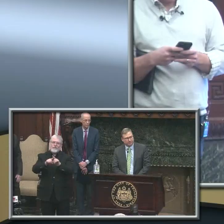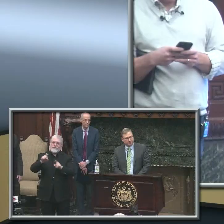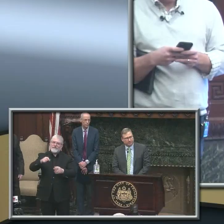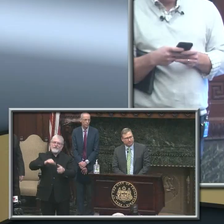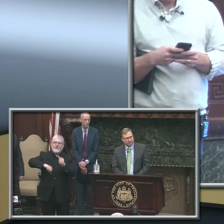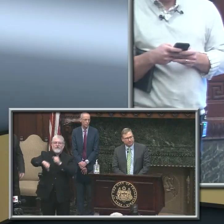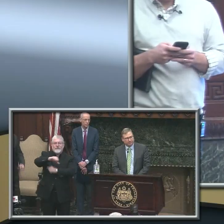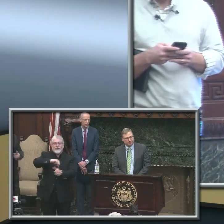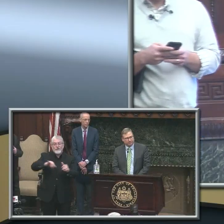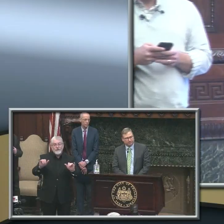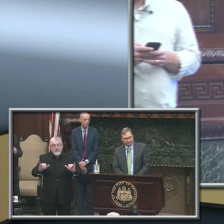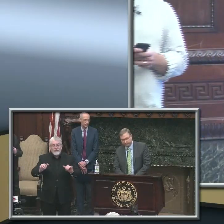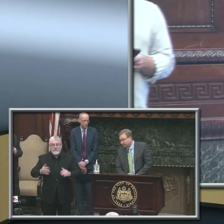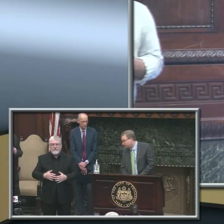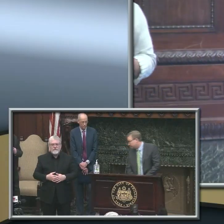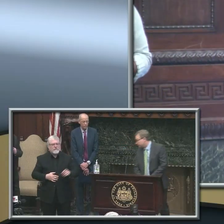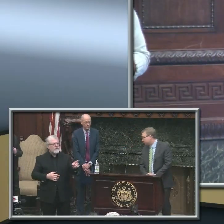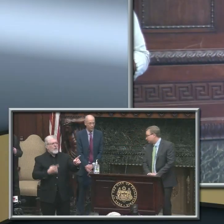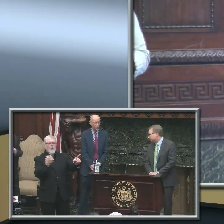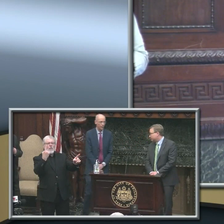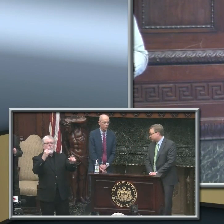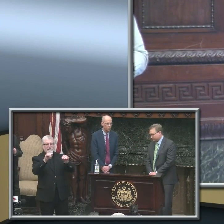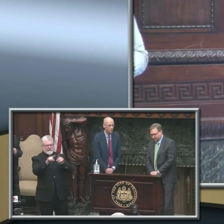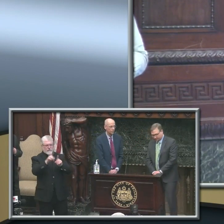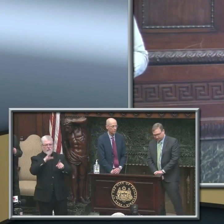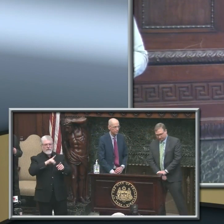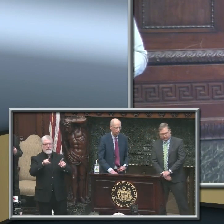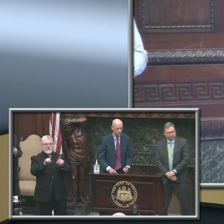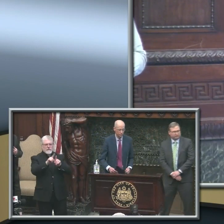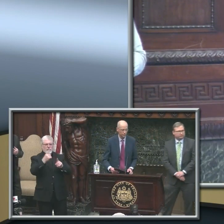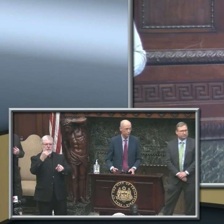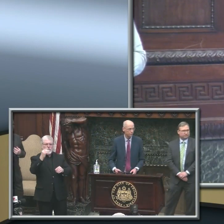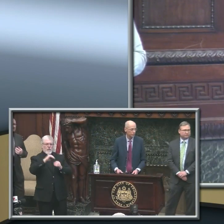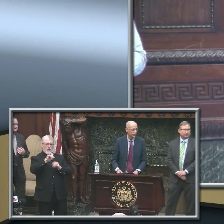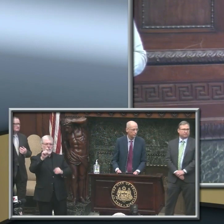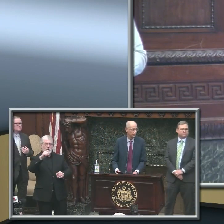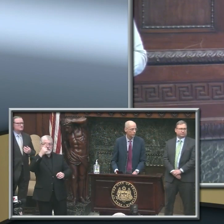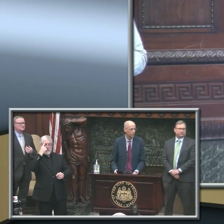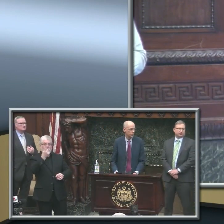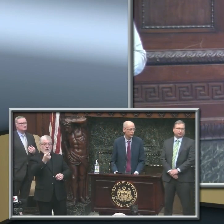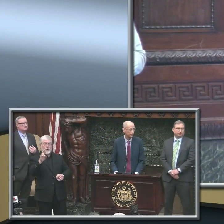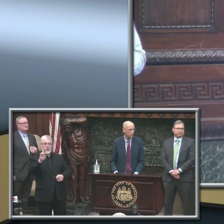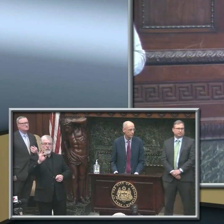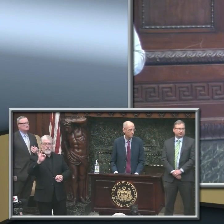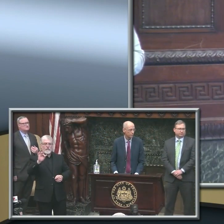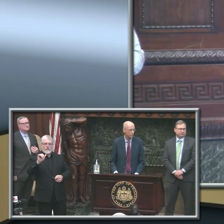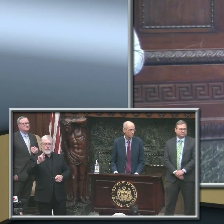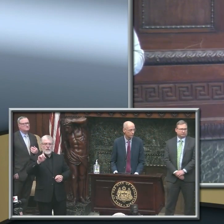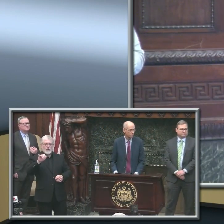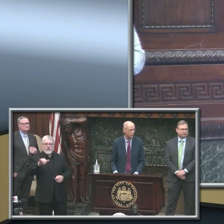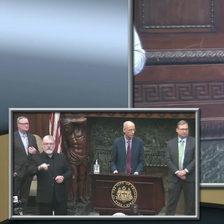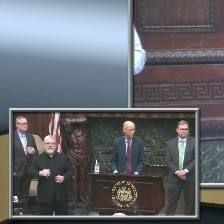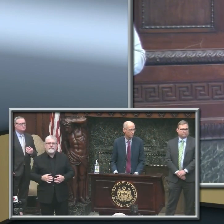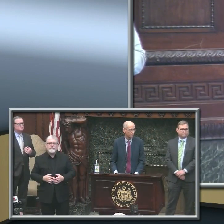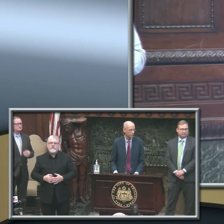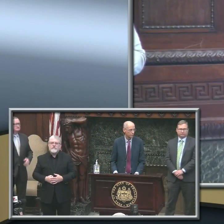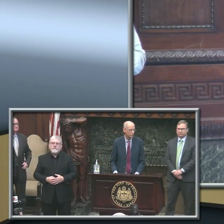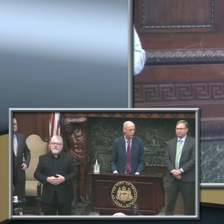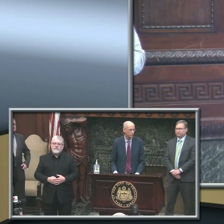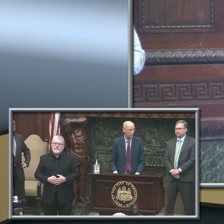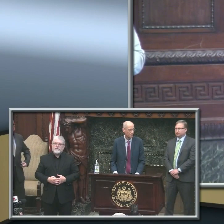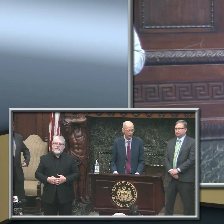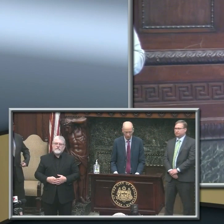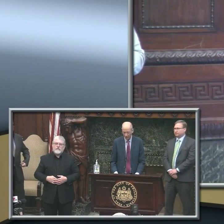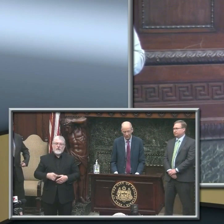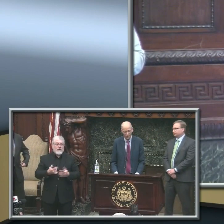have one more quick question for Dr. Farley. There is no established one particular antibiotic cure for this,